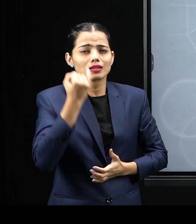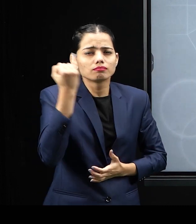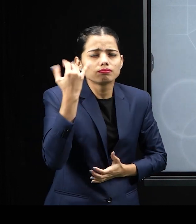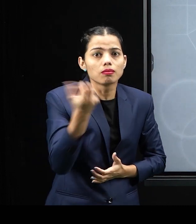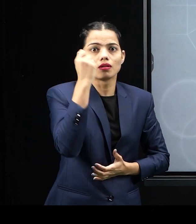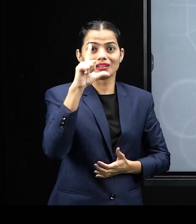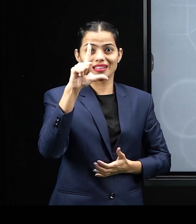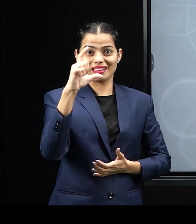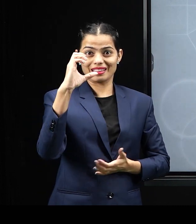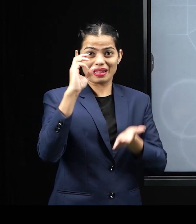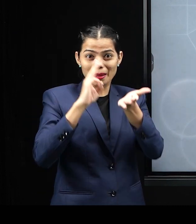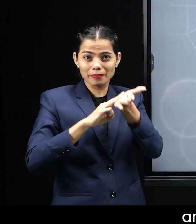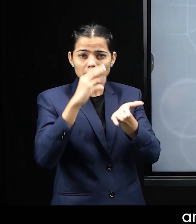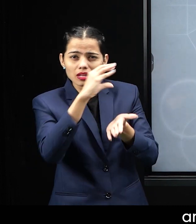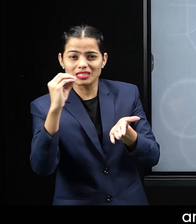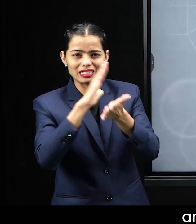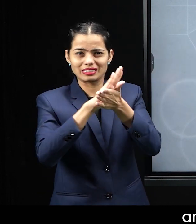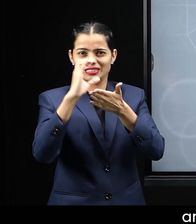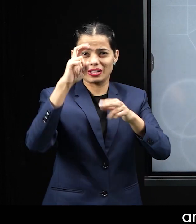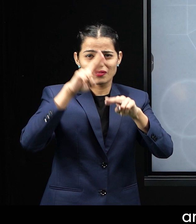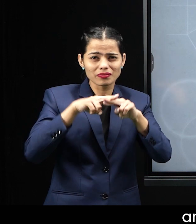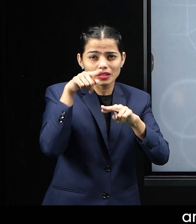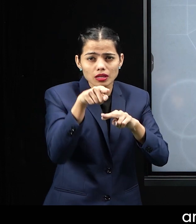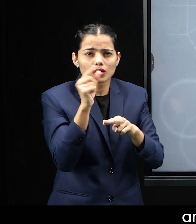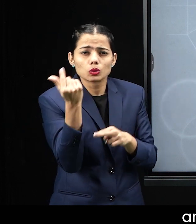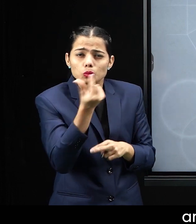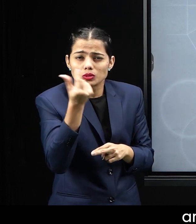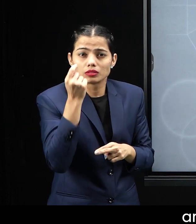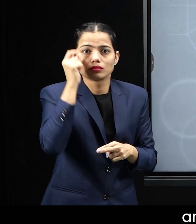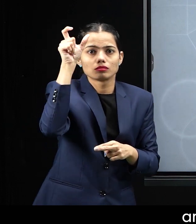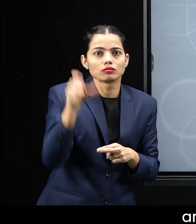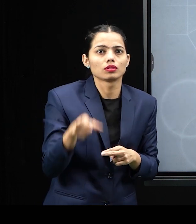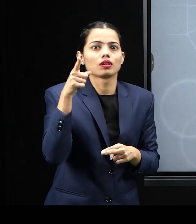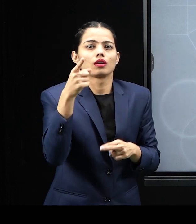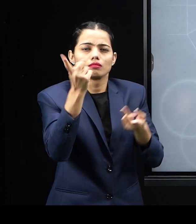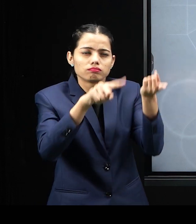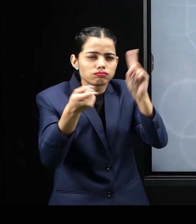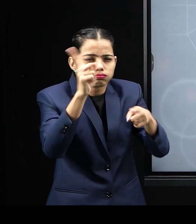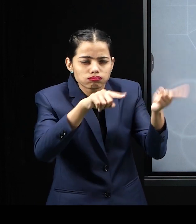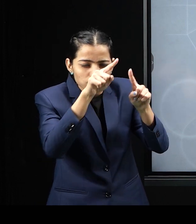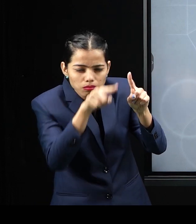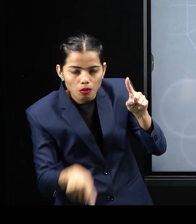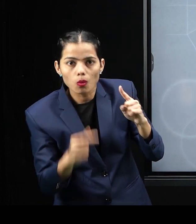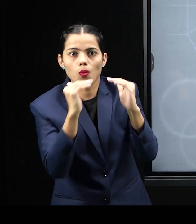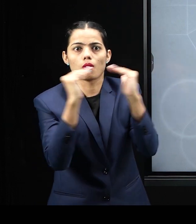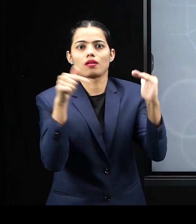To find the LCM and HCF using Euclid's division algorithm.